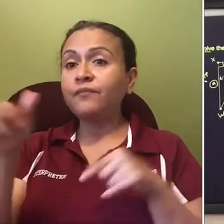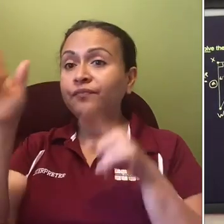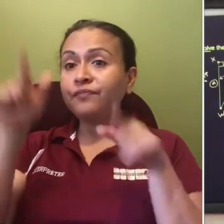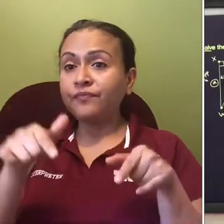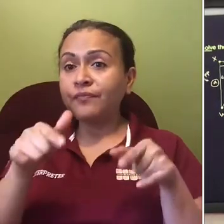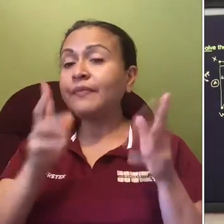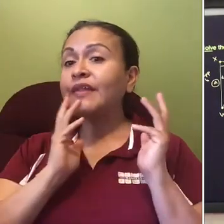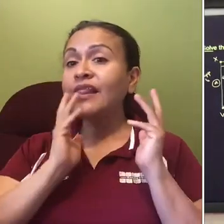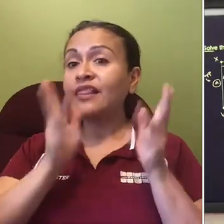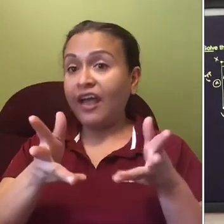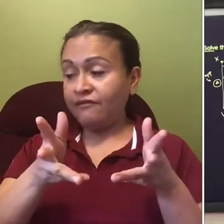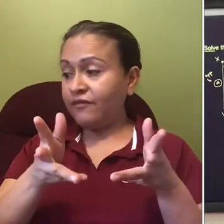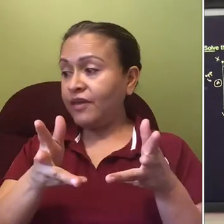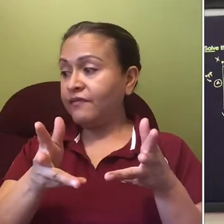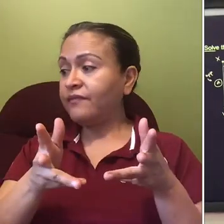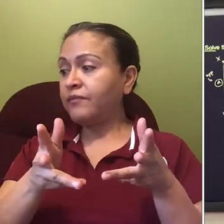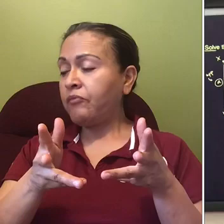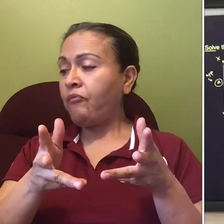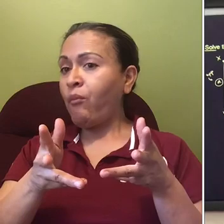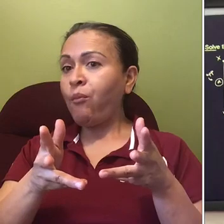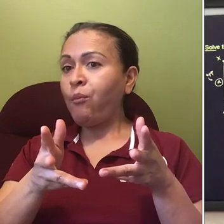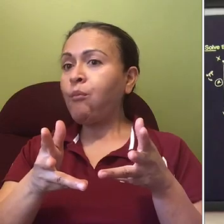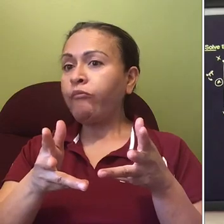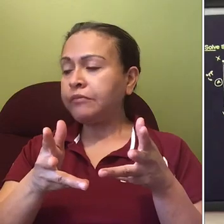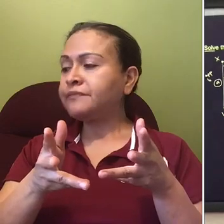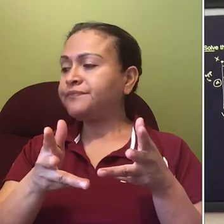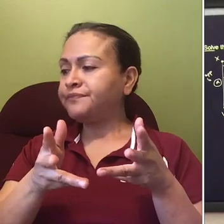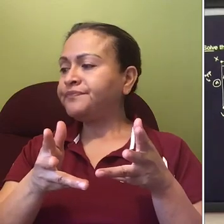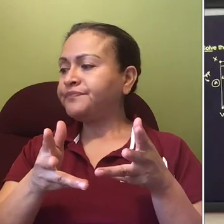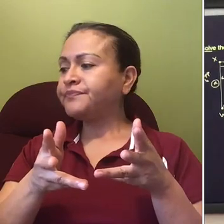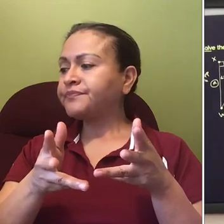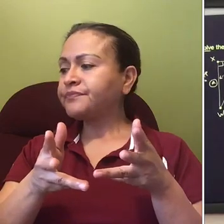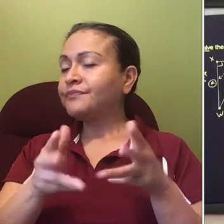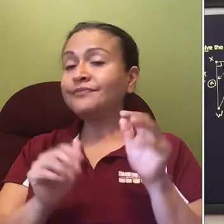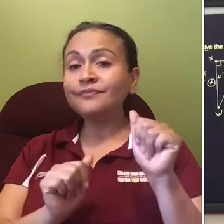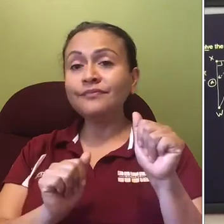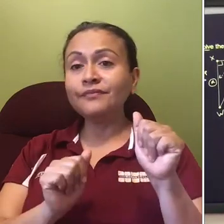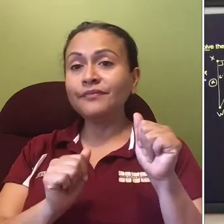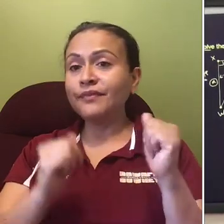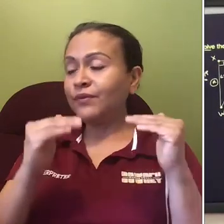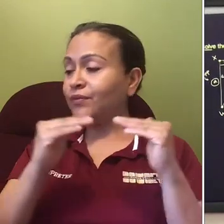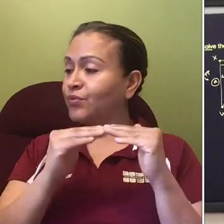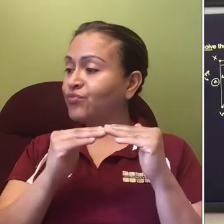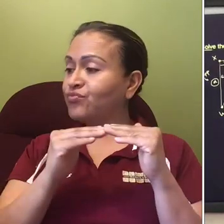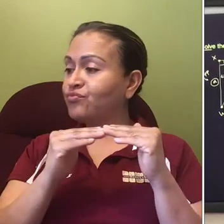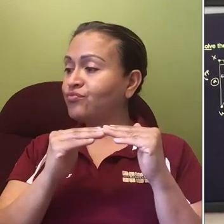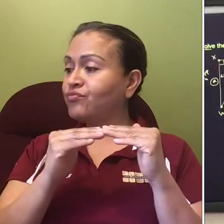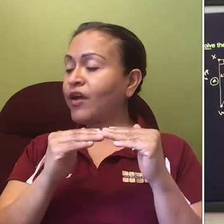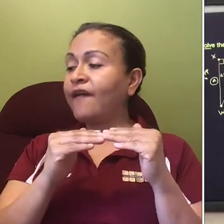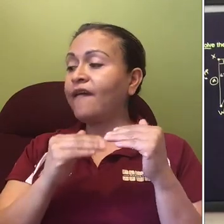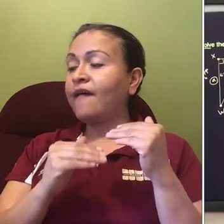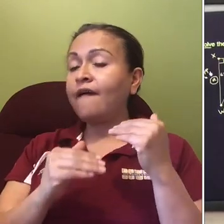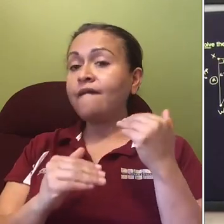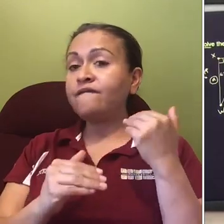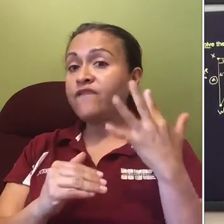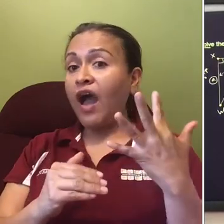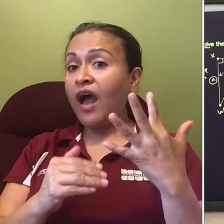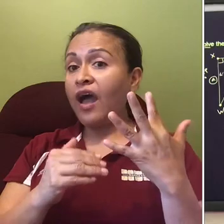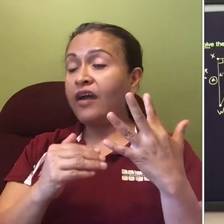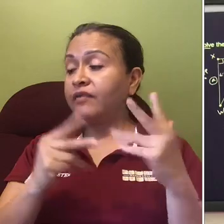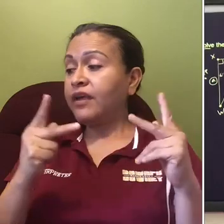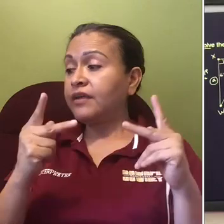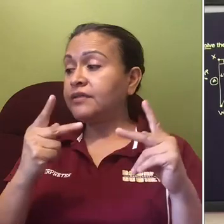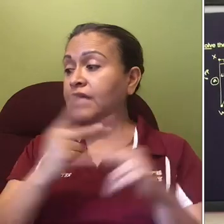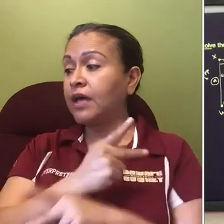left with, if we flip the equal around, we're left with A is equal to 5 times the